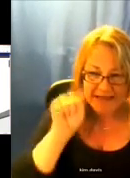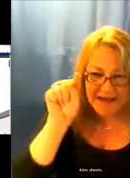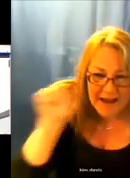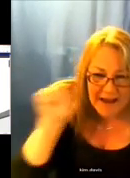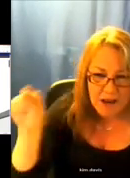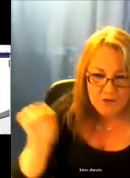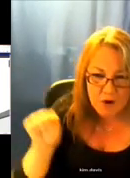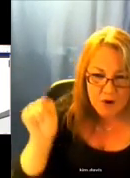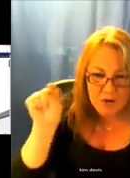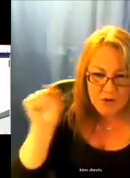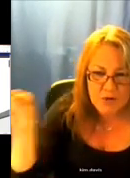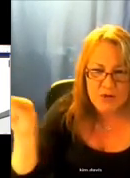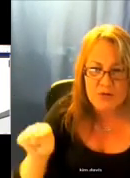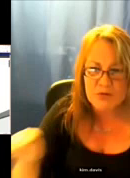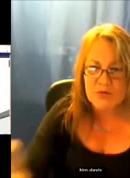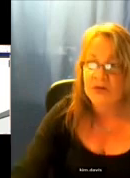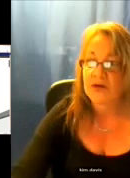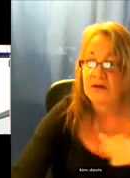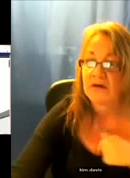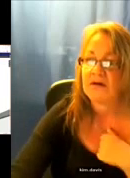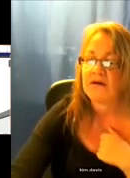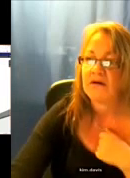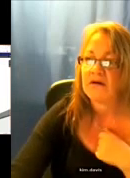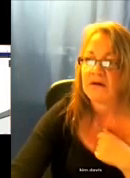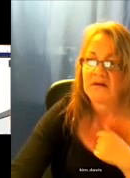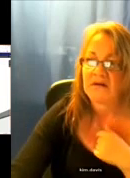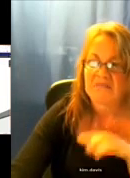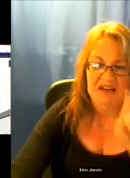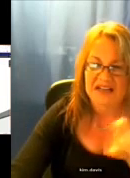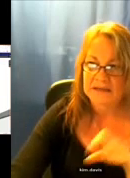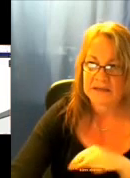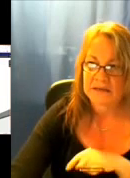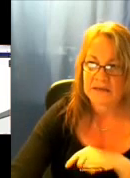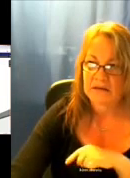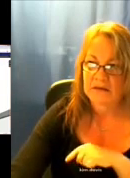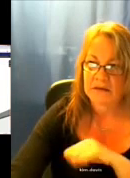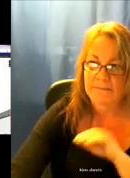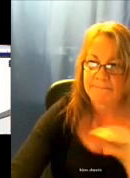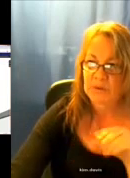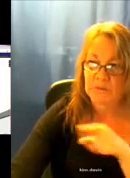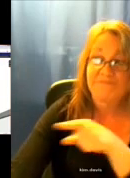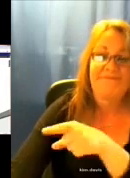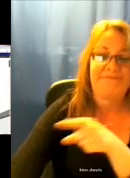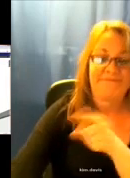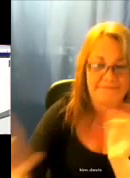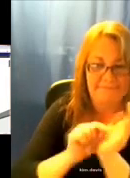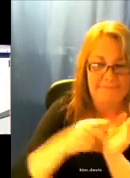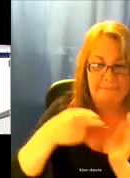the box with the arrows